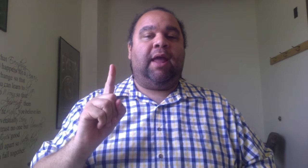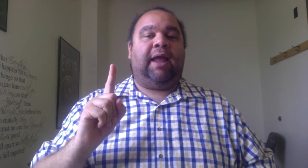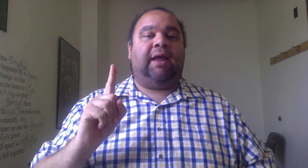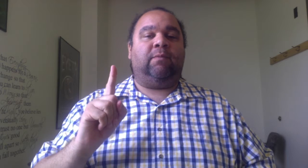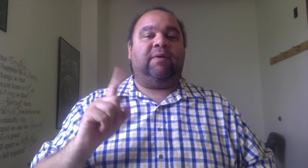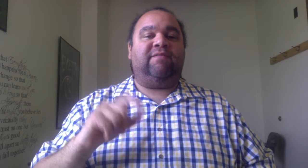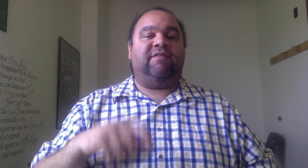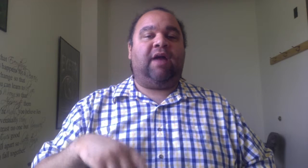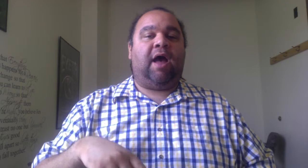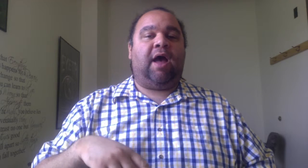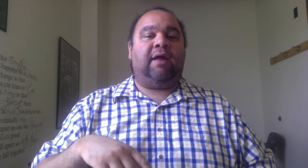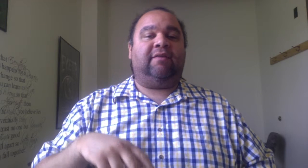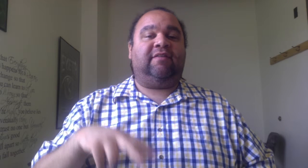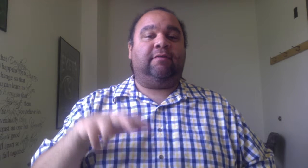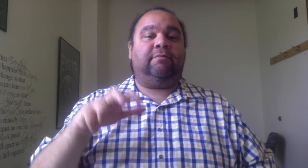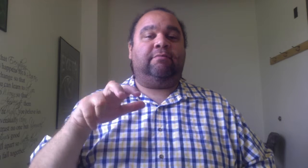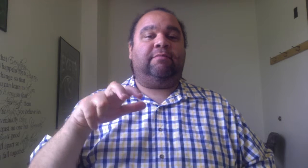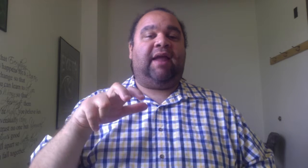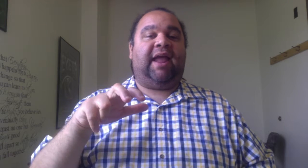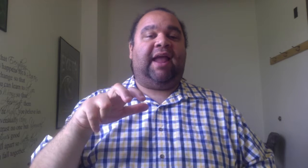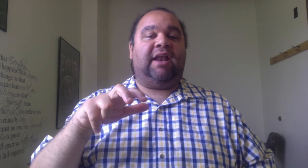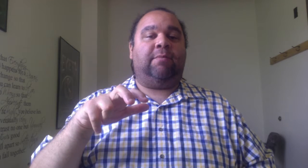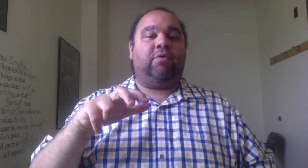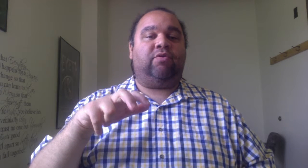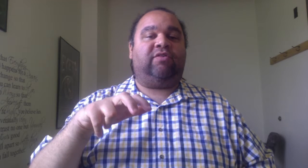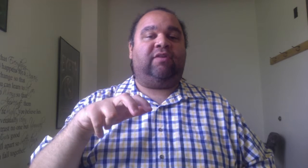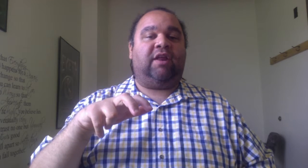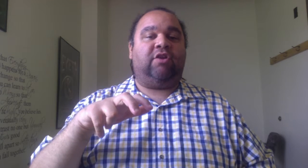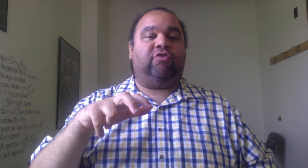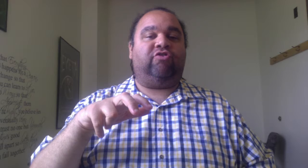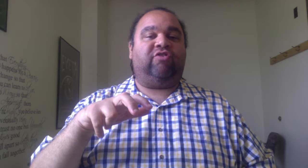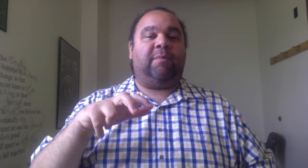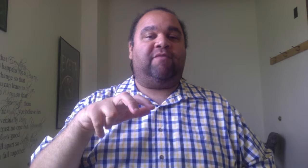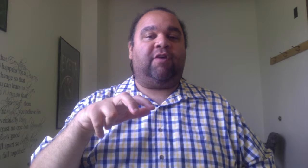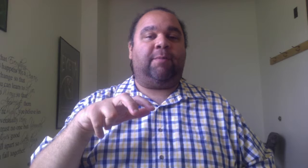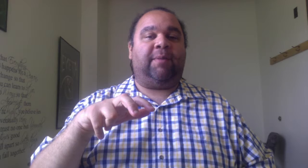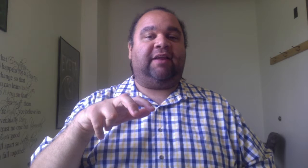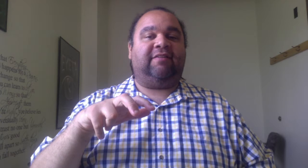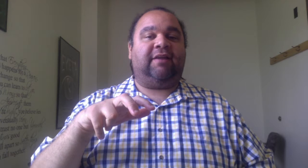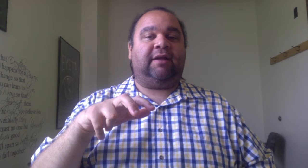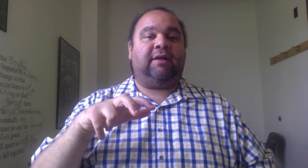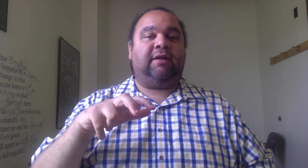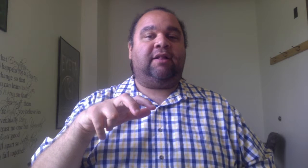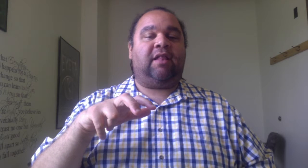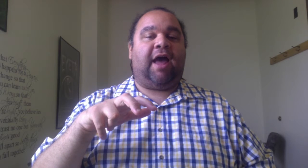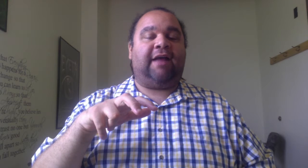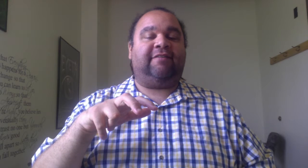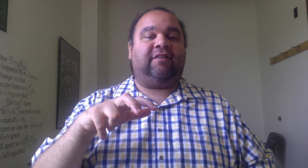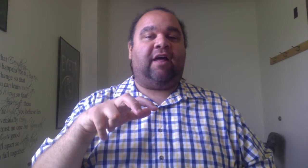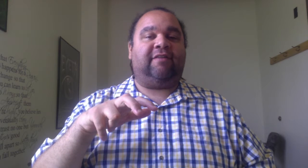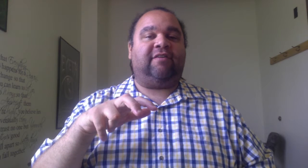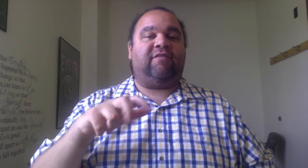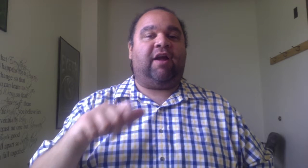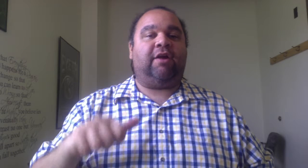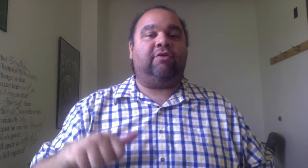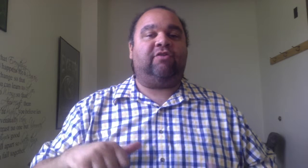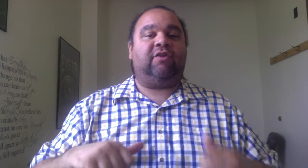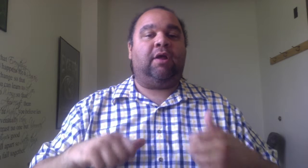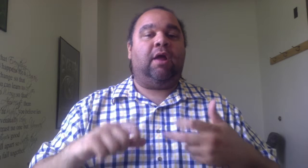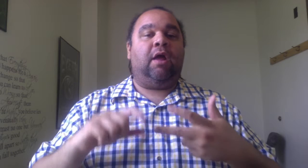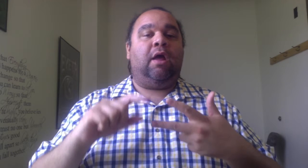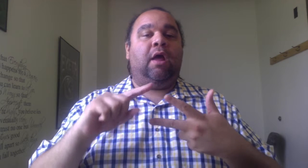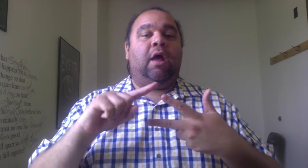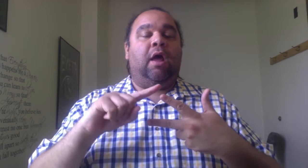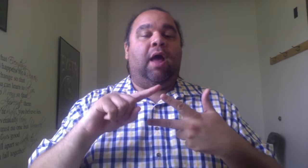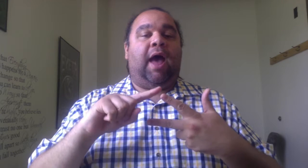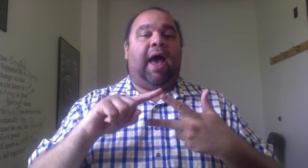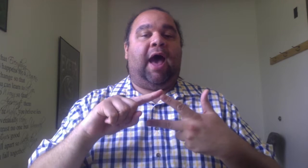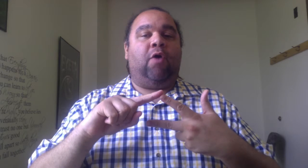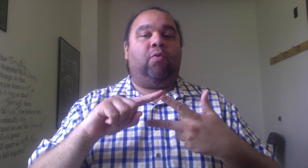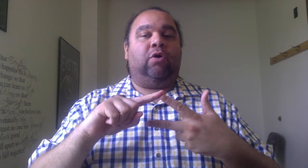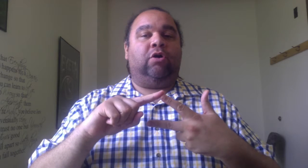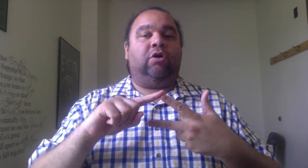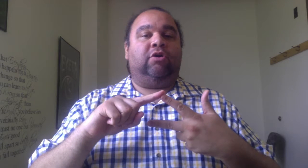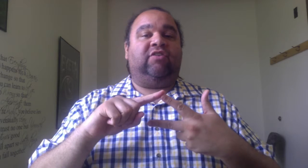and we've got animals, and those are some of our basic class classifiers. Our size